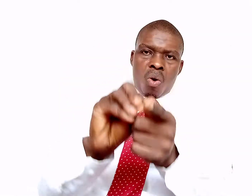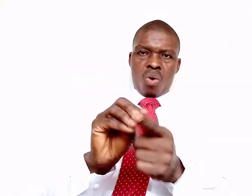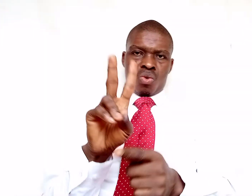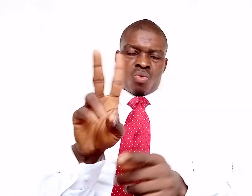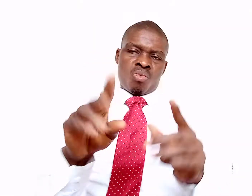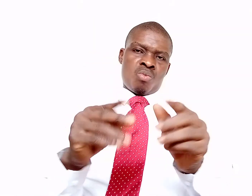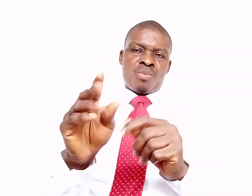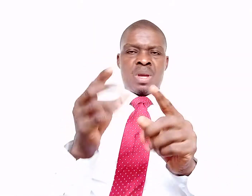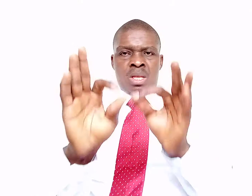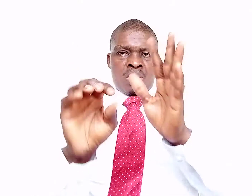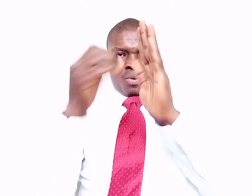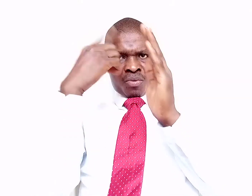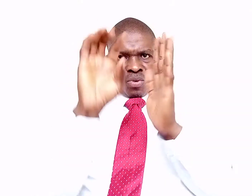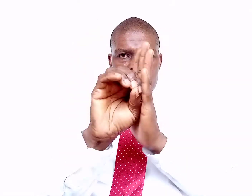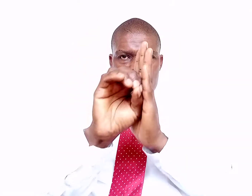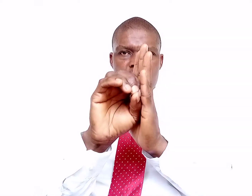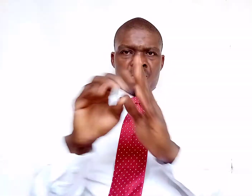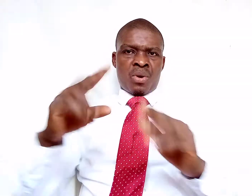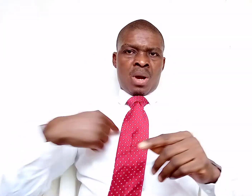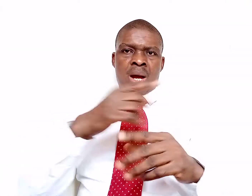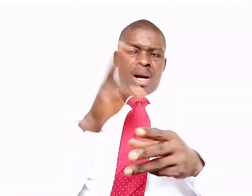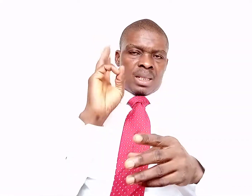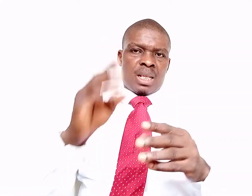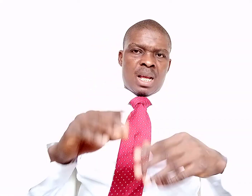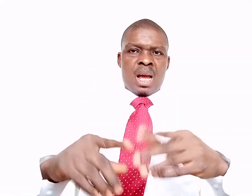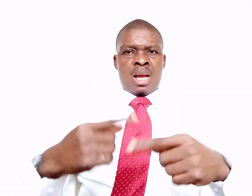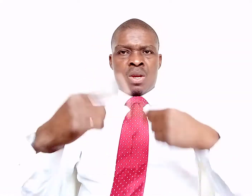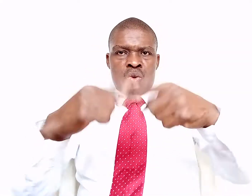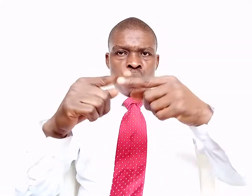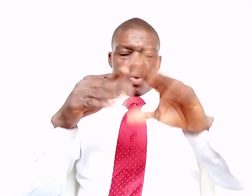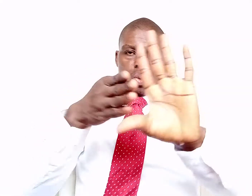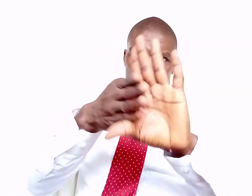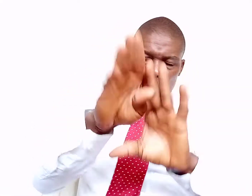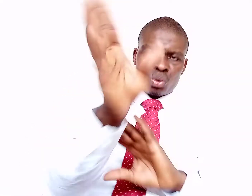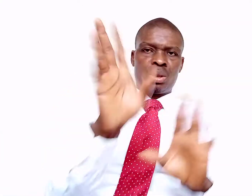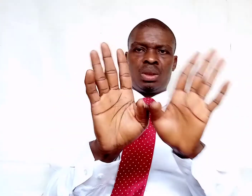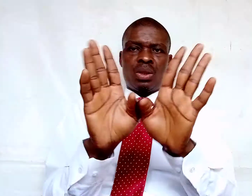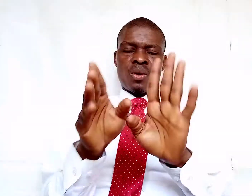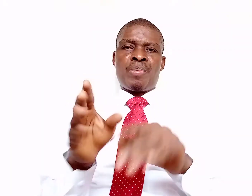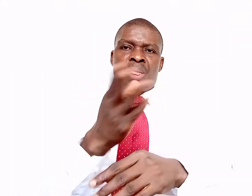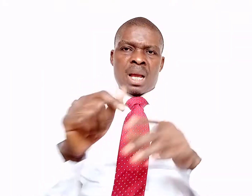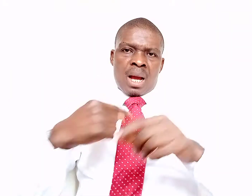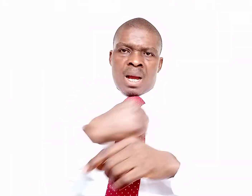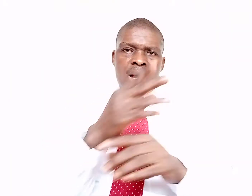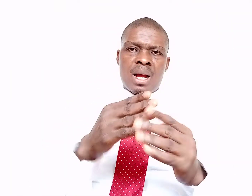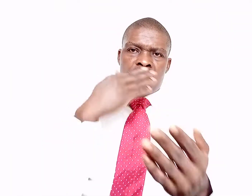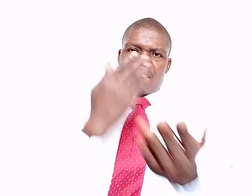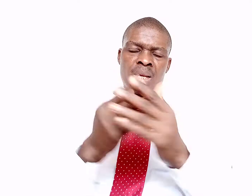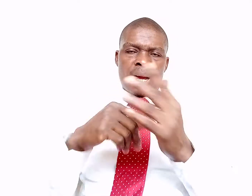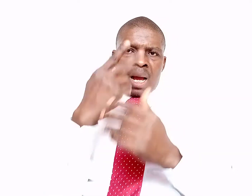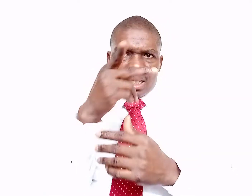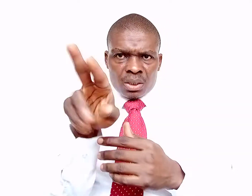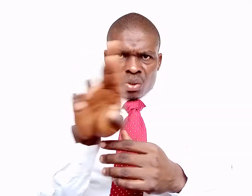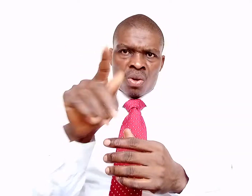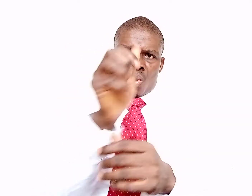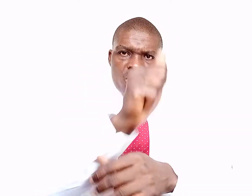Example: as I went in the door, I turned and saw a TV. I